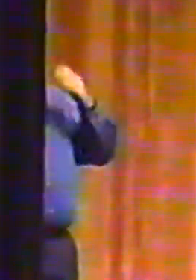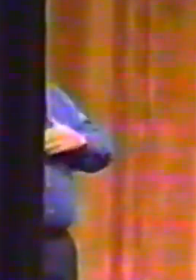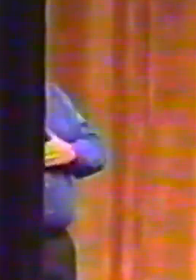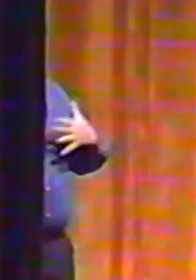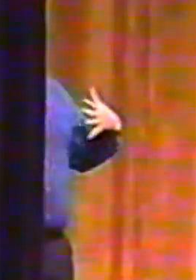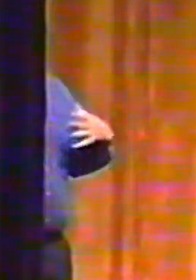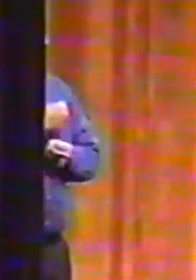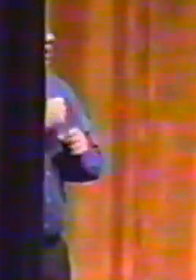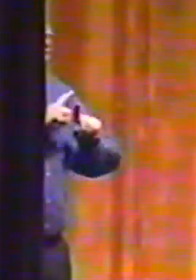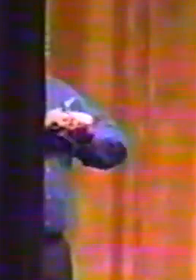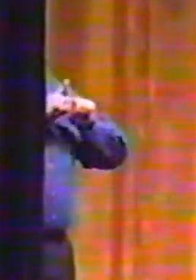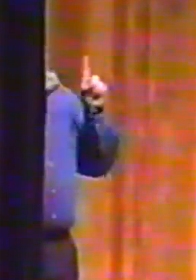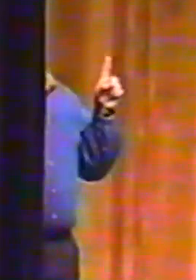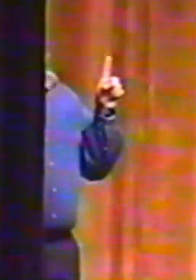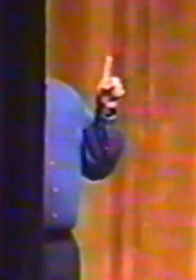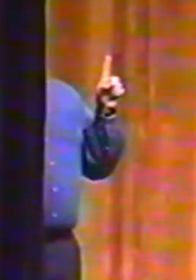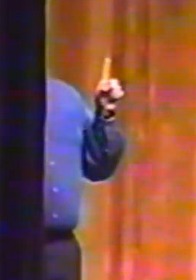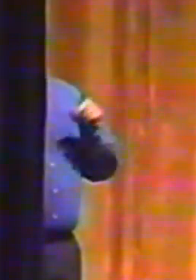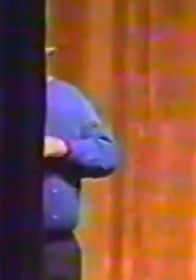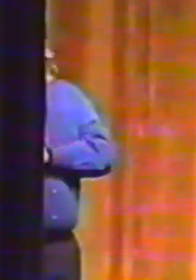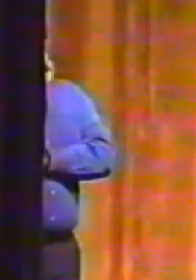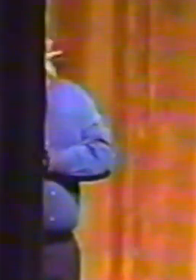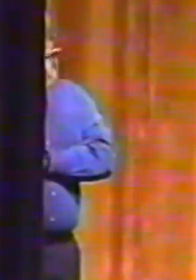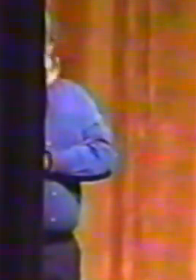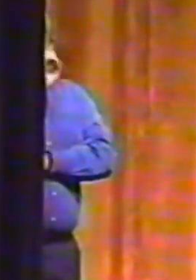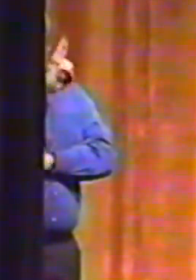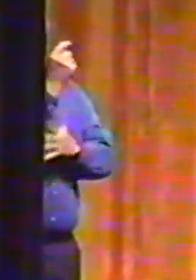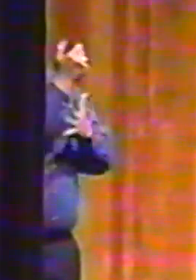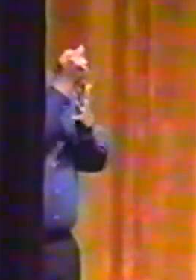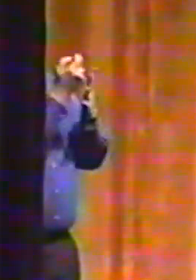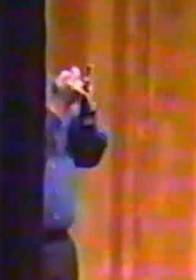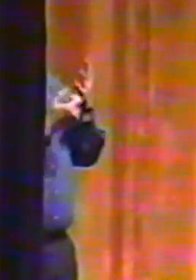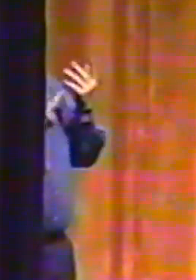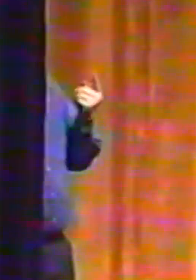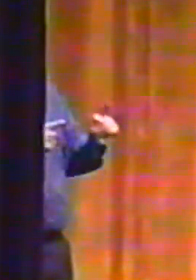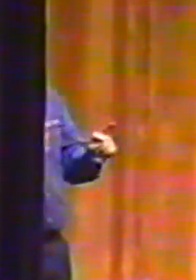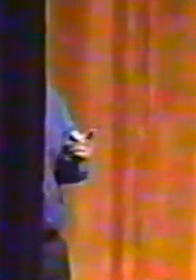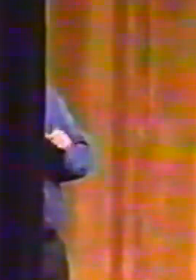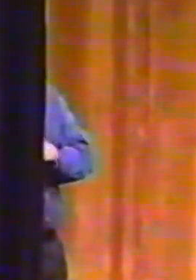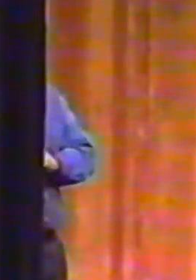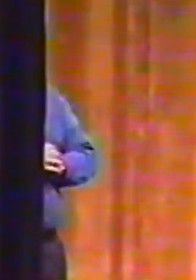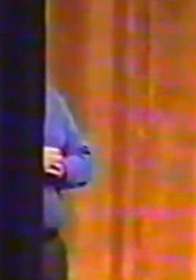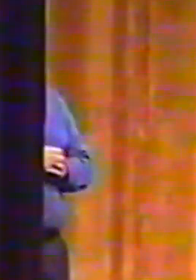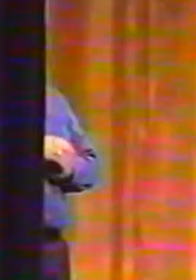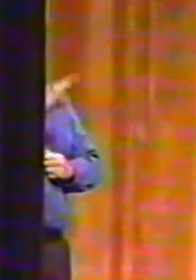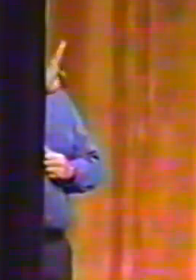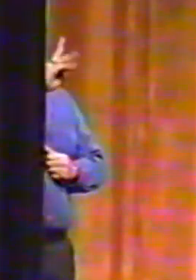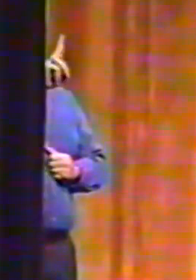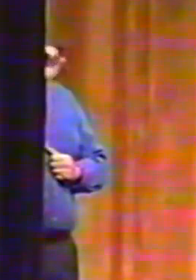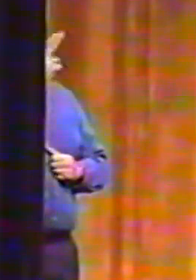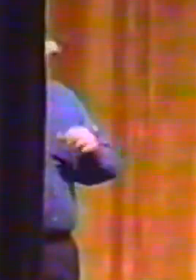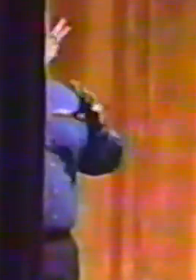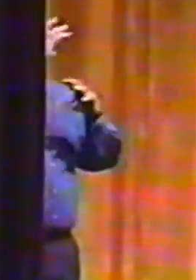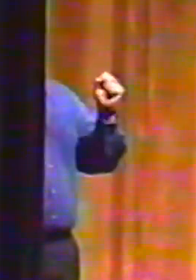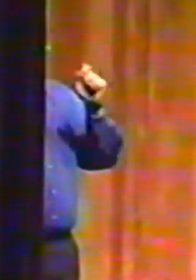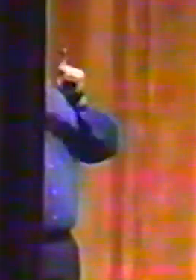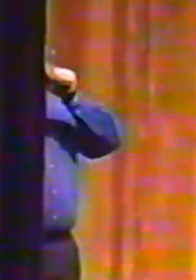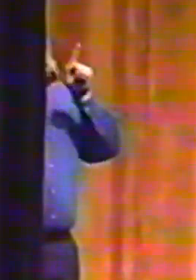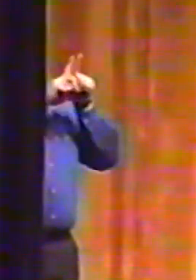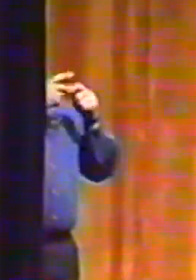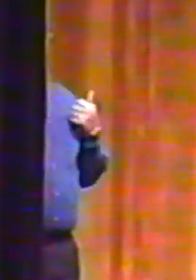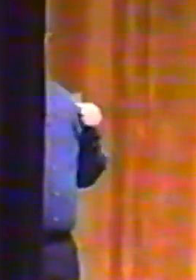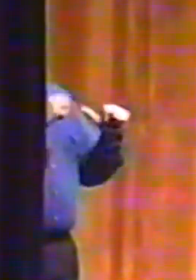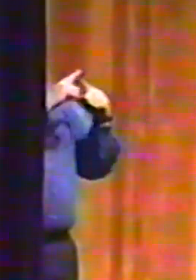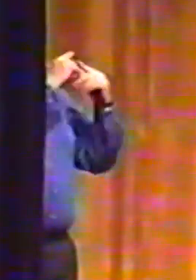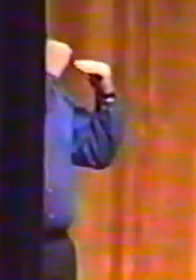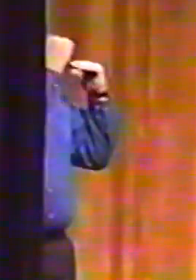yet we have voluntary censorship going on. Bush administration has also moved to limit access to